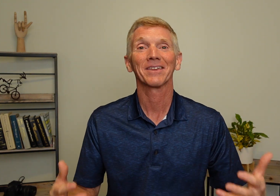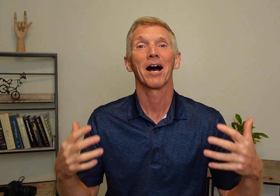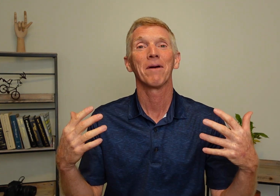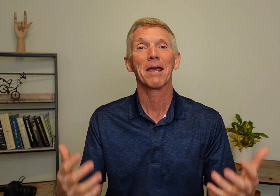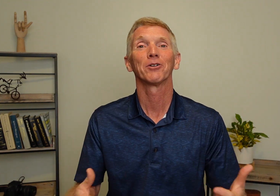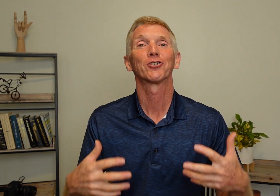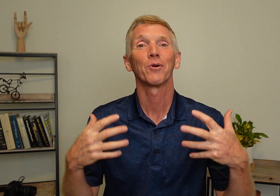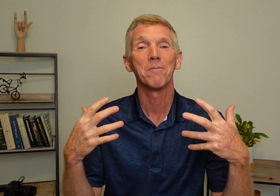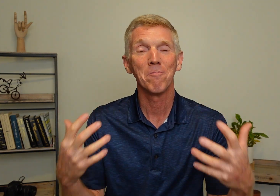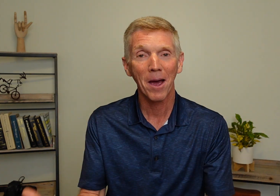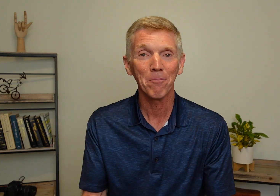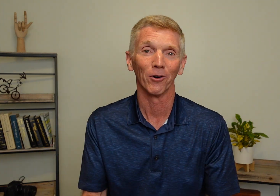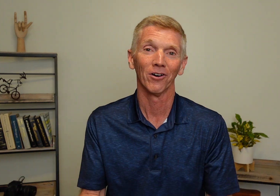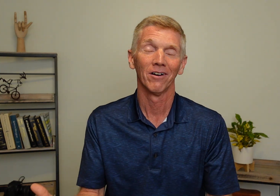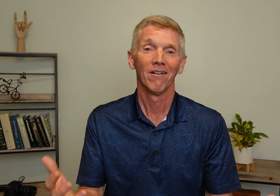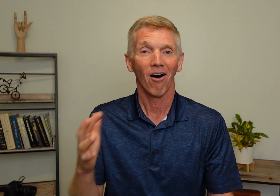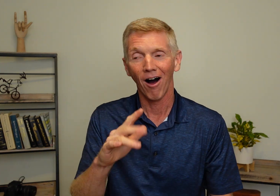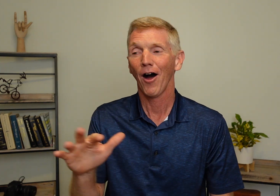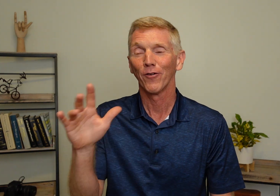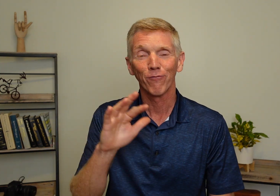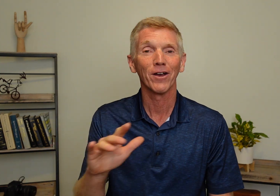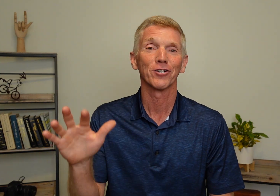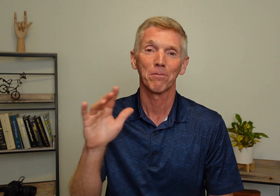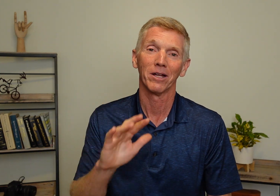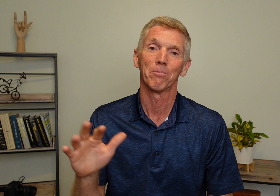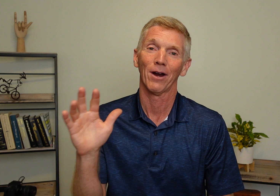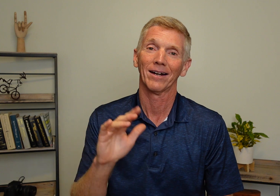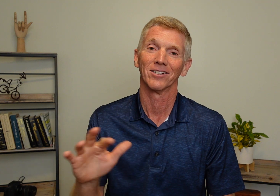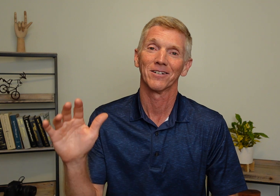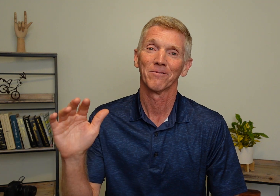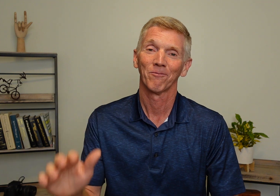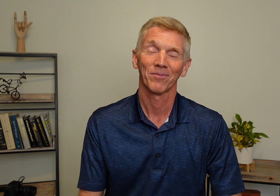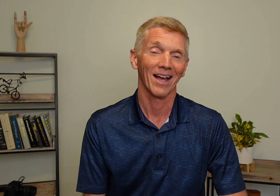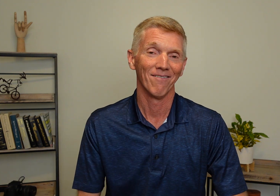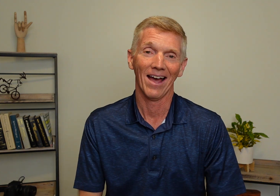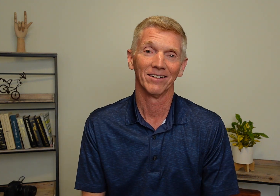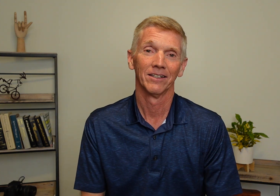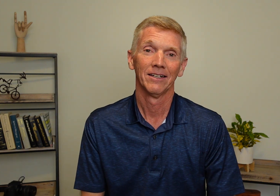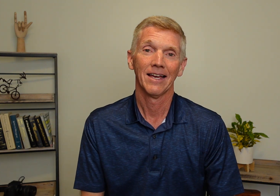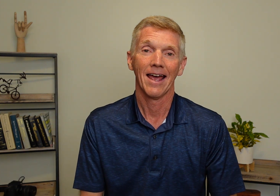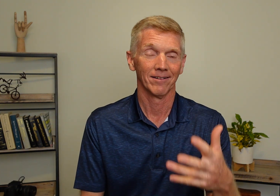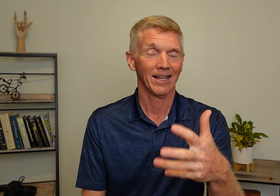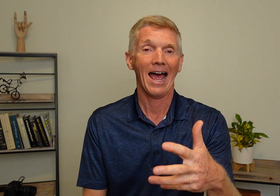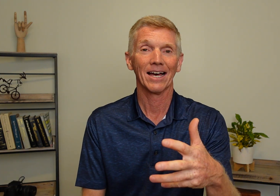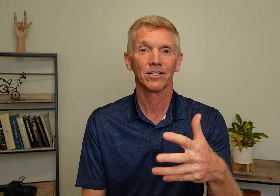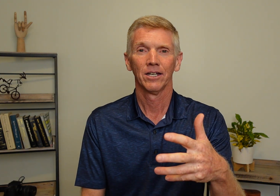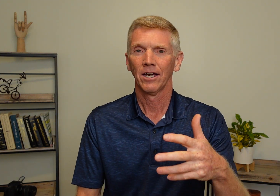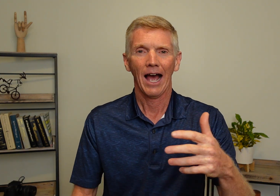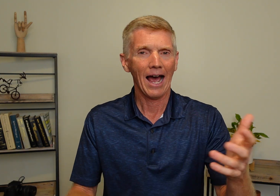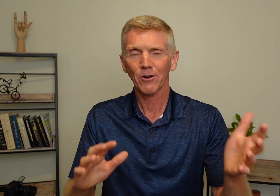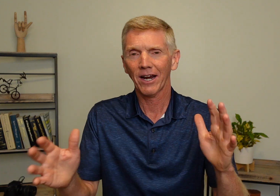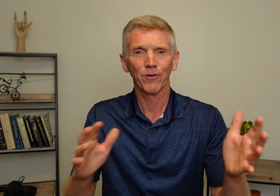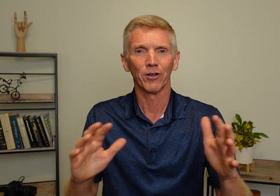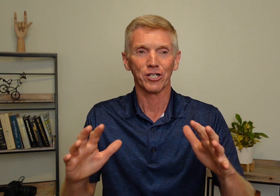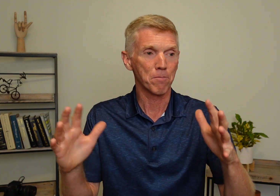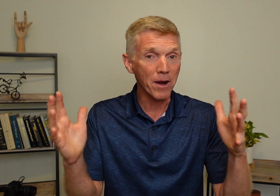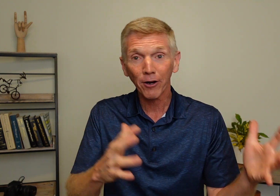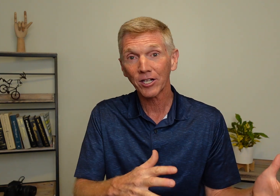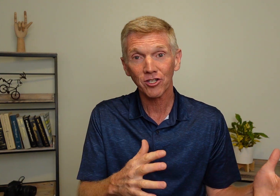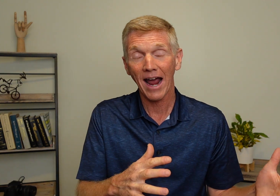I'm able to remember all the fingerspelling practice I've had. And last, I don't care if you're an experienced signer